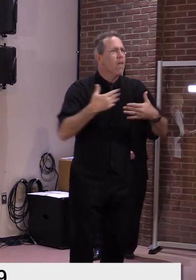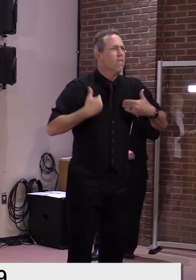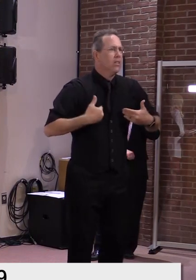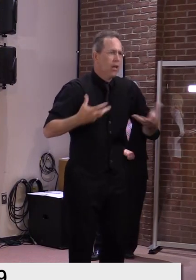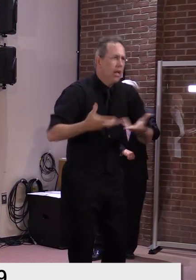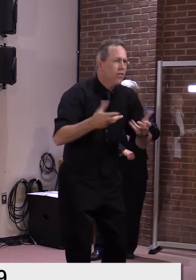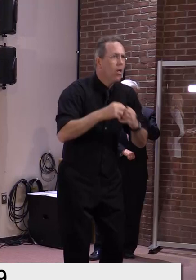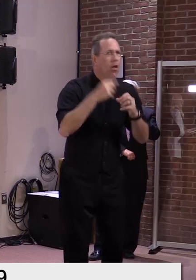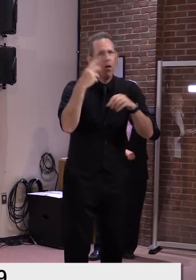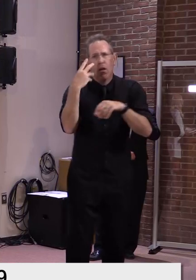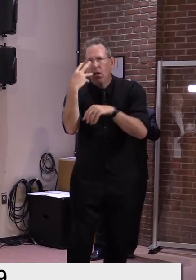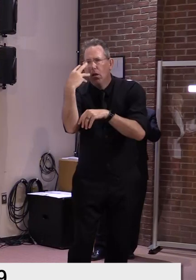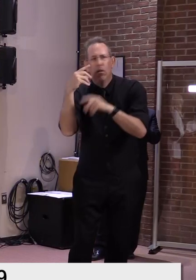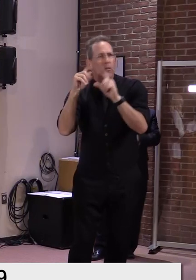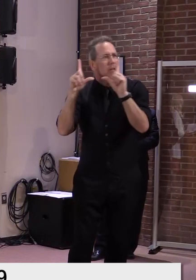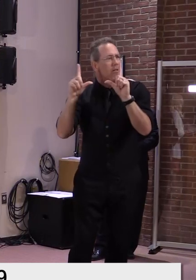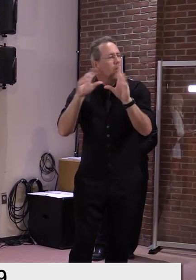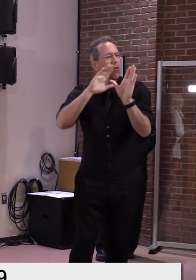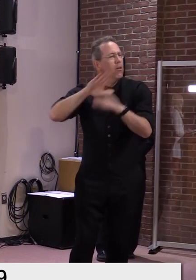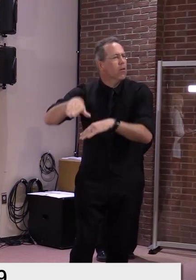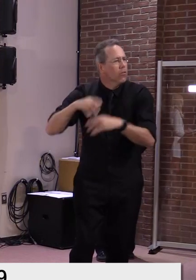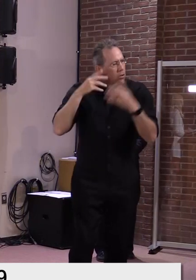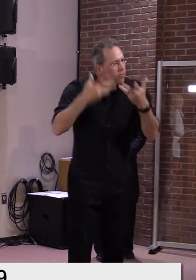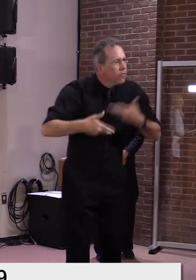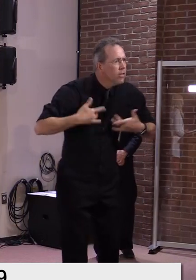best chance to thrive as adults.